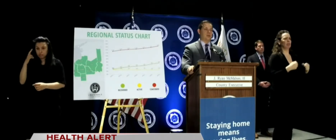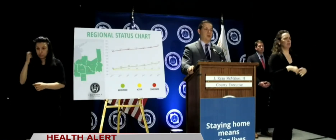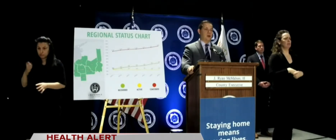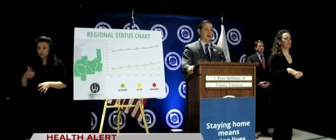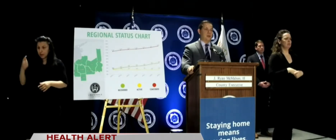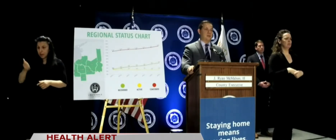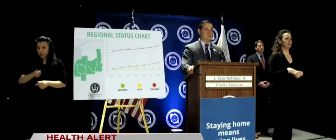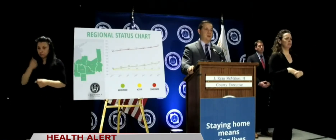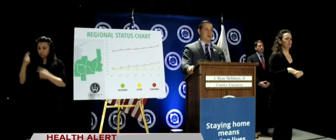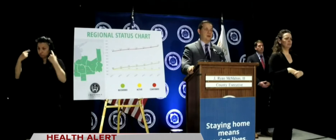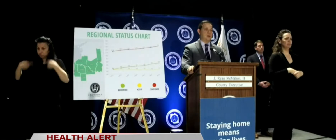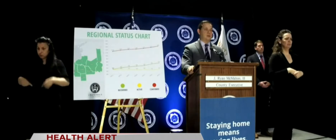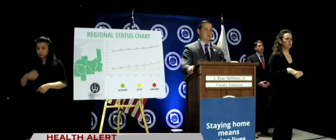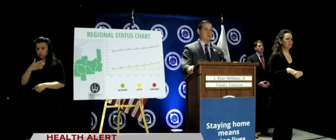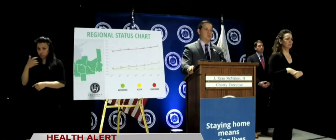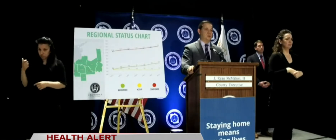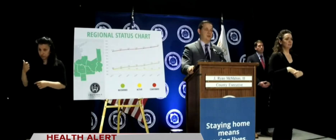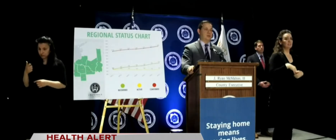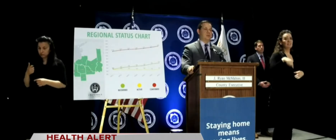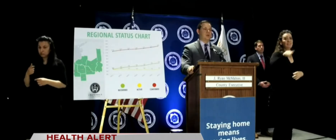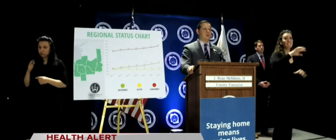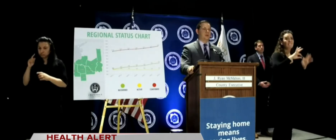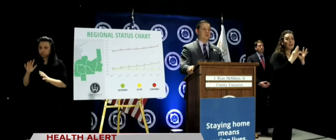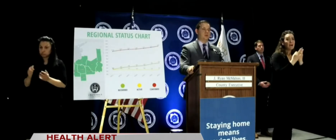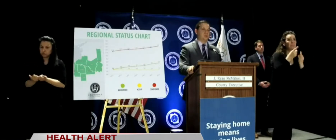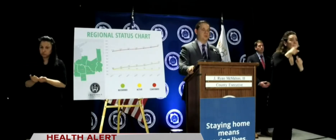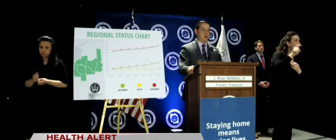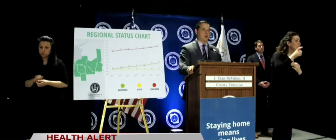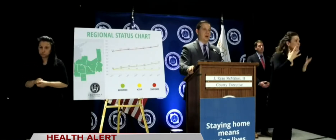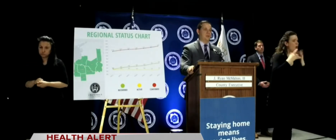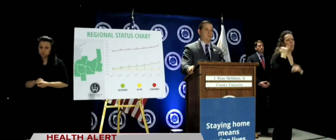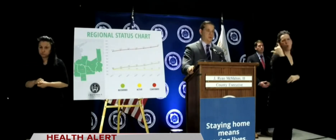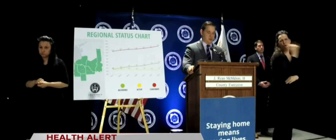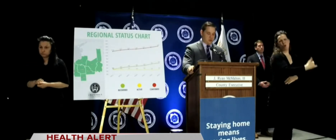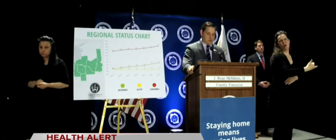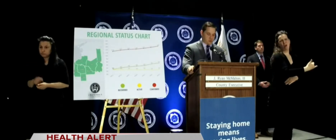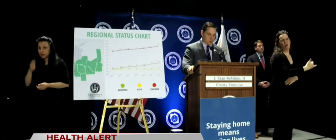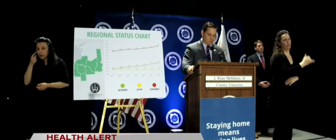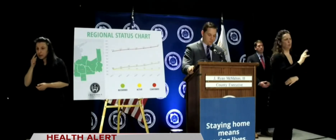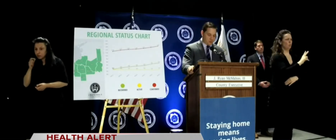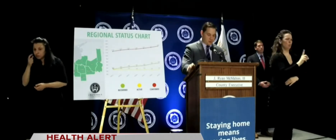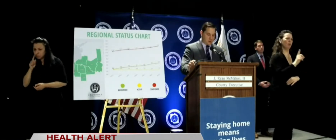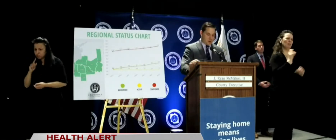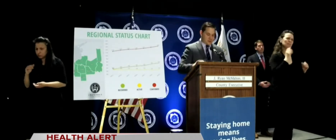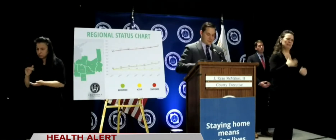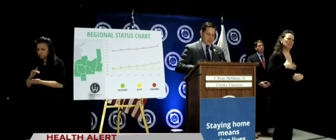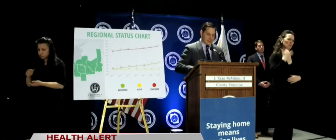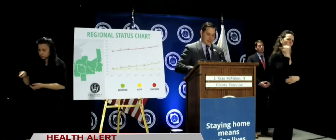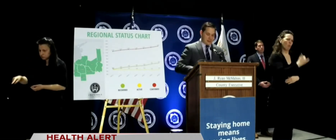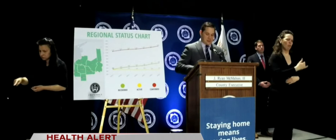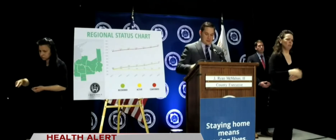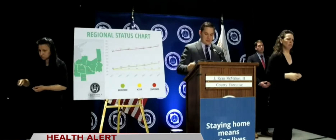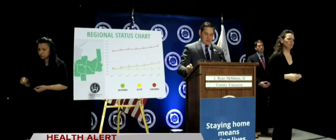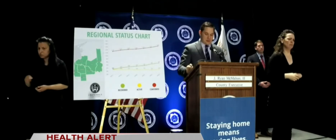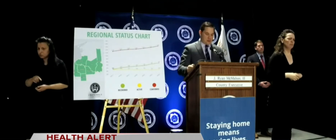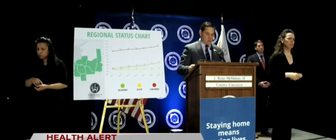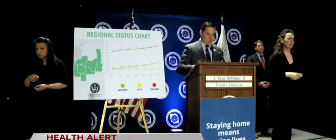health and it's your children's health. We need you to be strong and healthy for your children as well. Saying